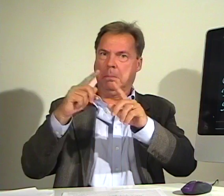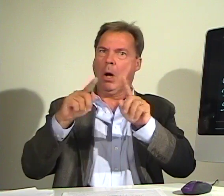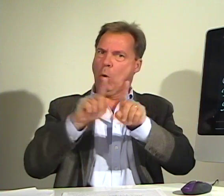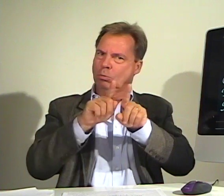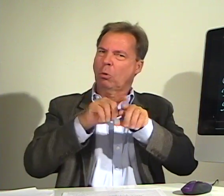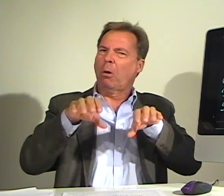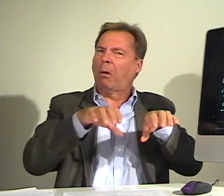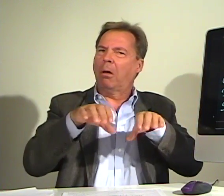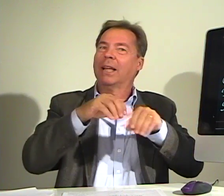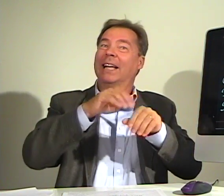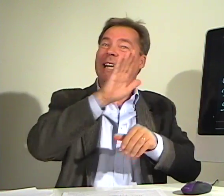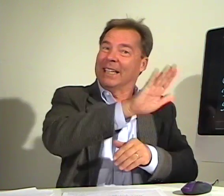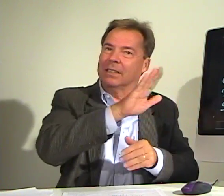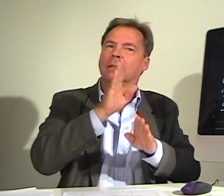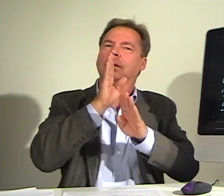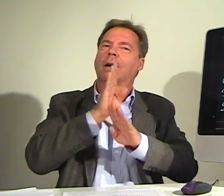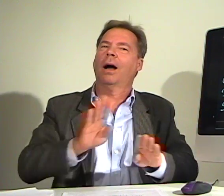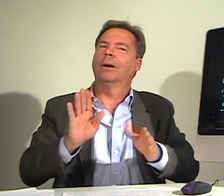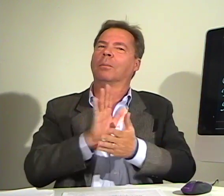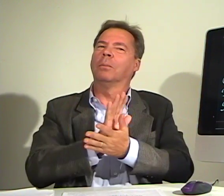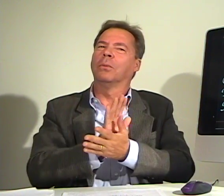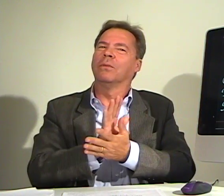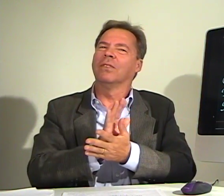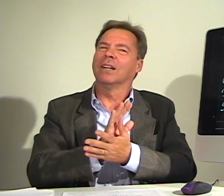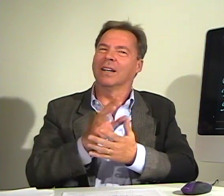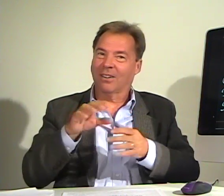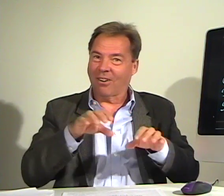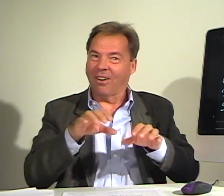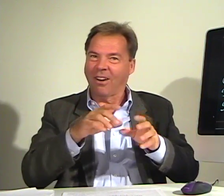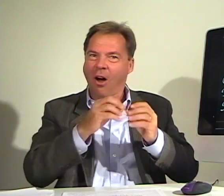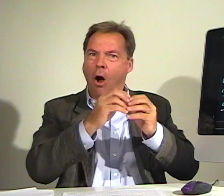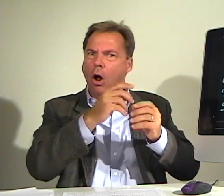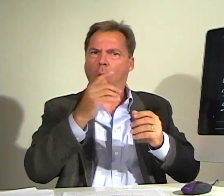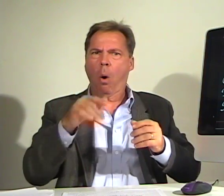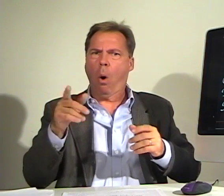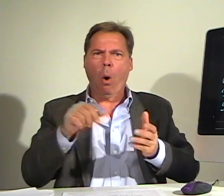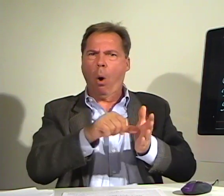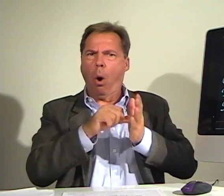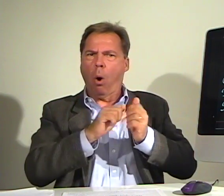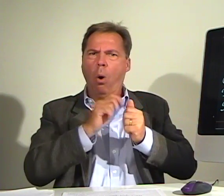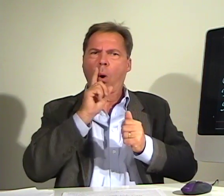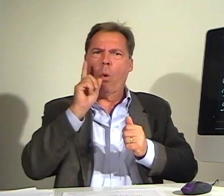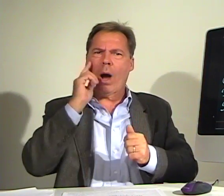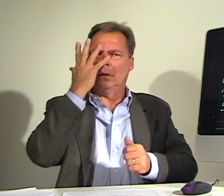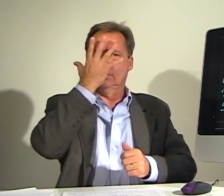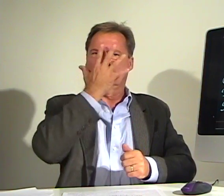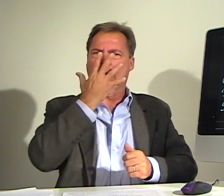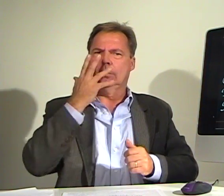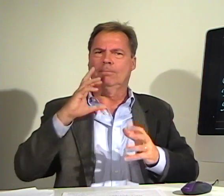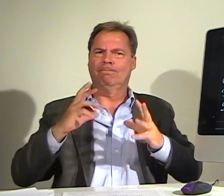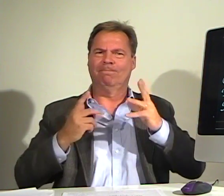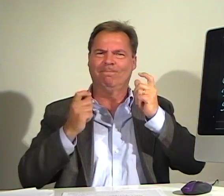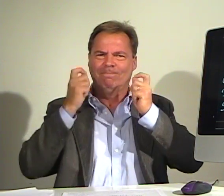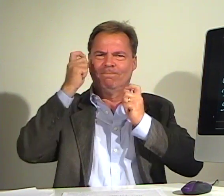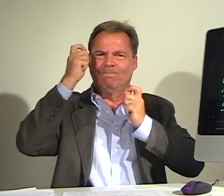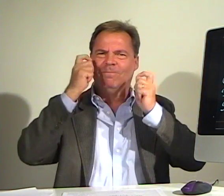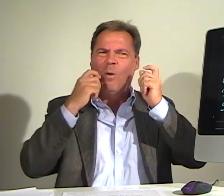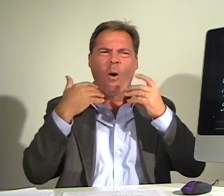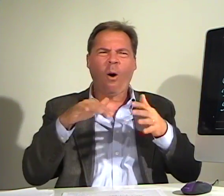famous painter, and also did some acting in some of Charlie Chaplin's films. And he was always very impressed with deaf